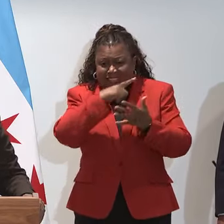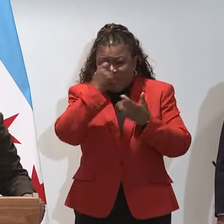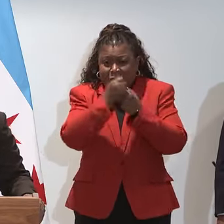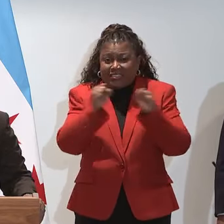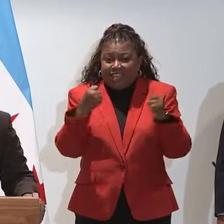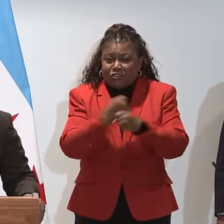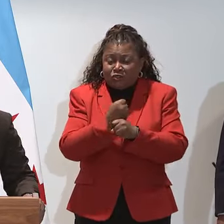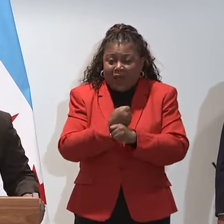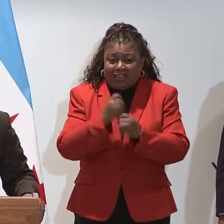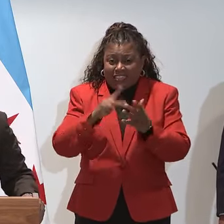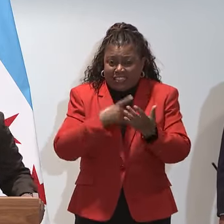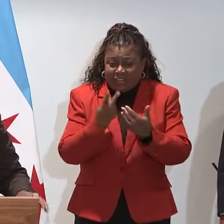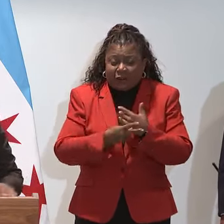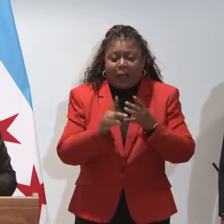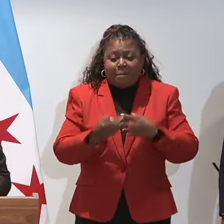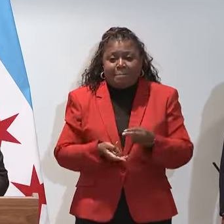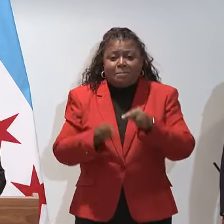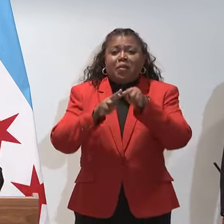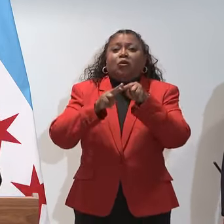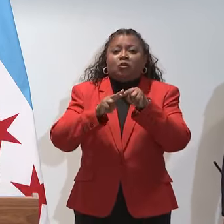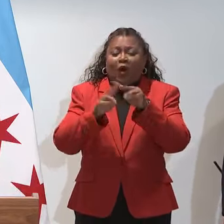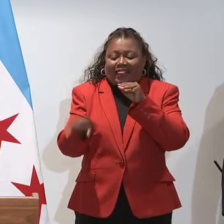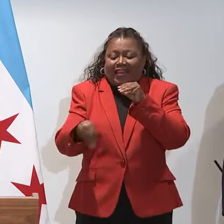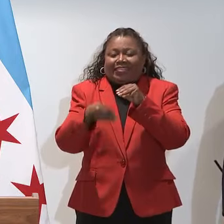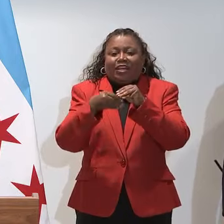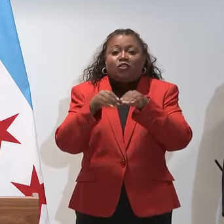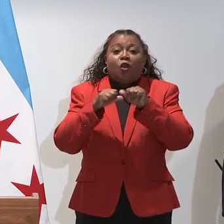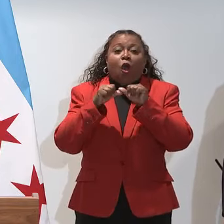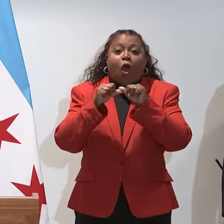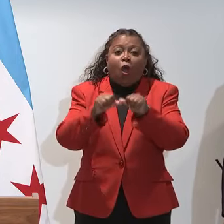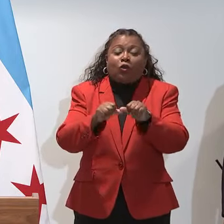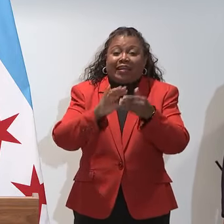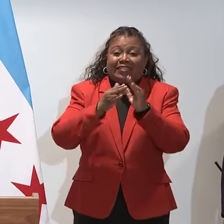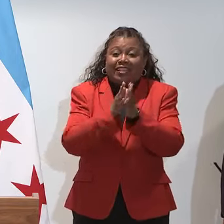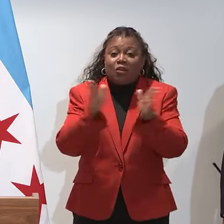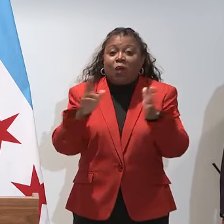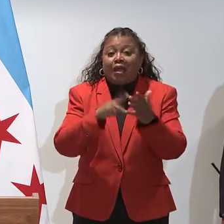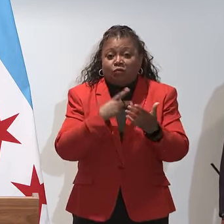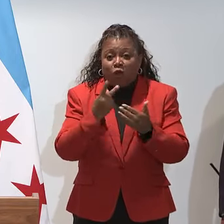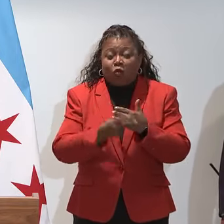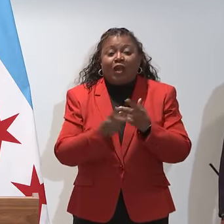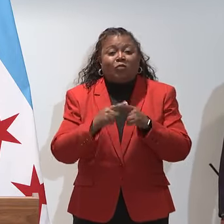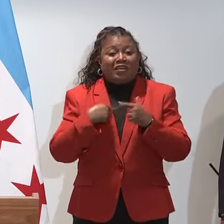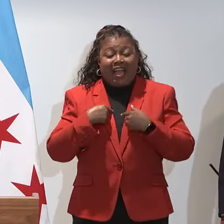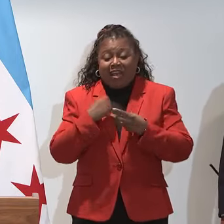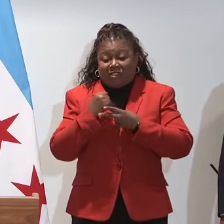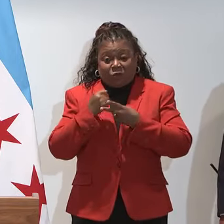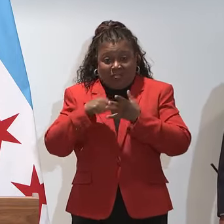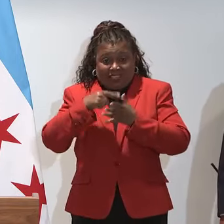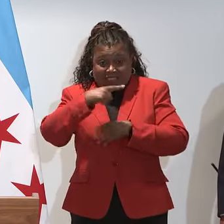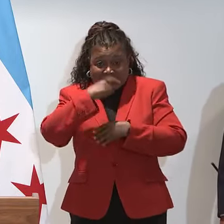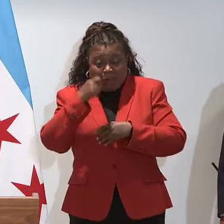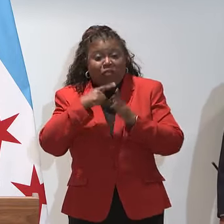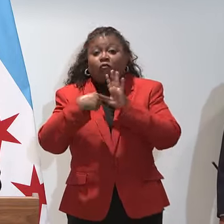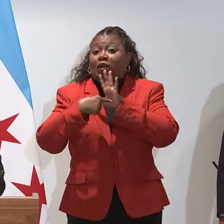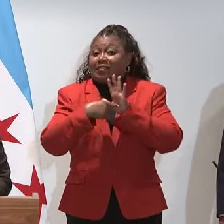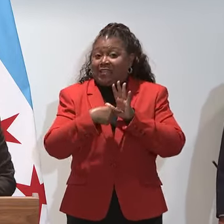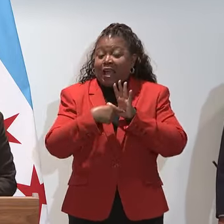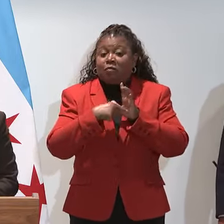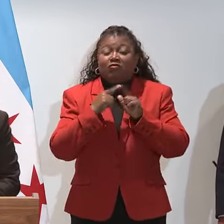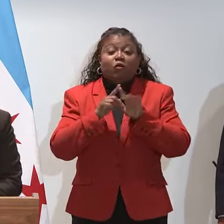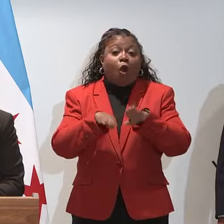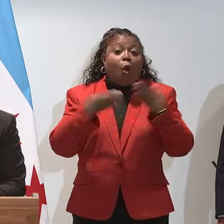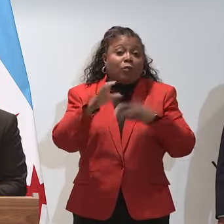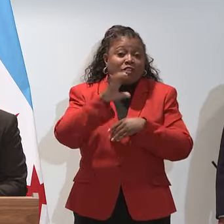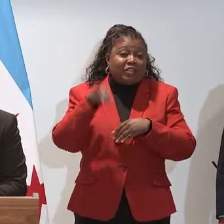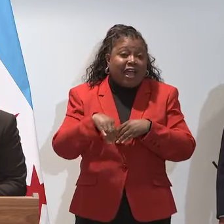safety strategy initiatives build on the additional ongoing citywide programming we have in store this summer. For example, for our